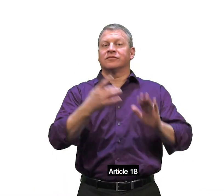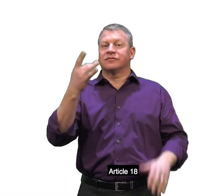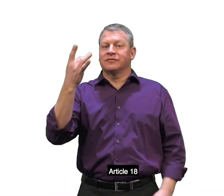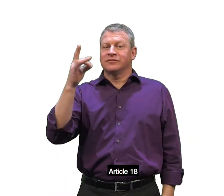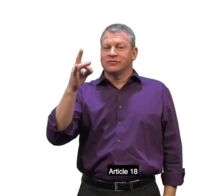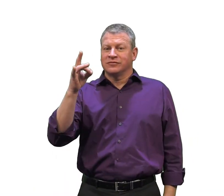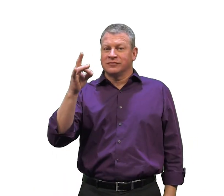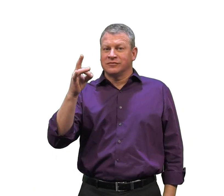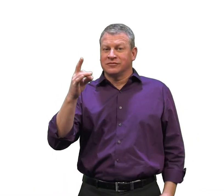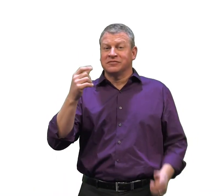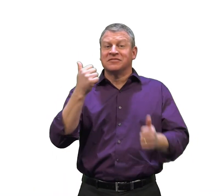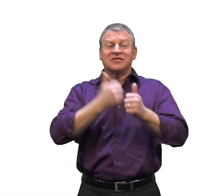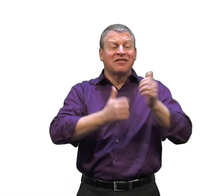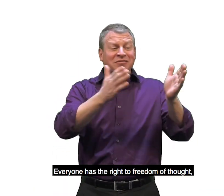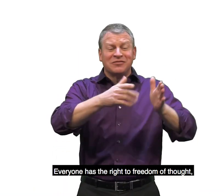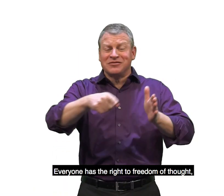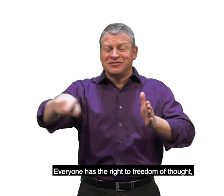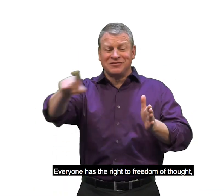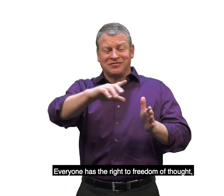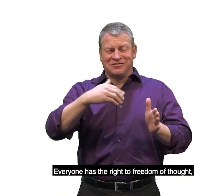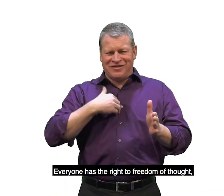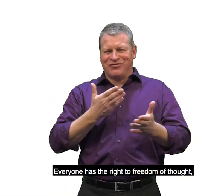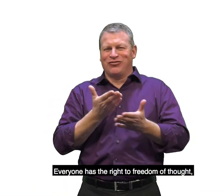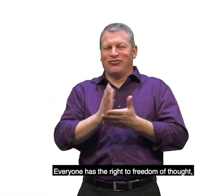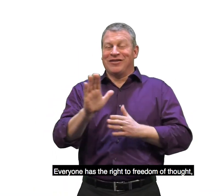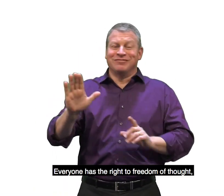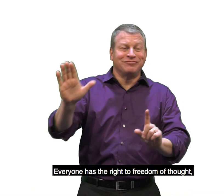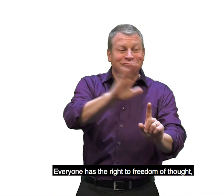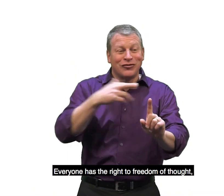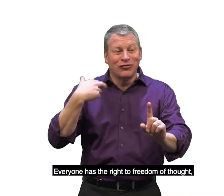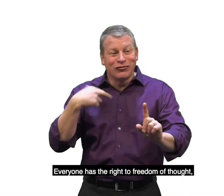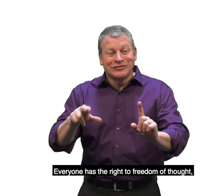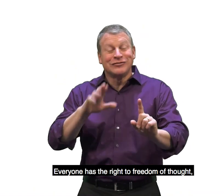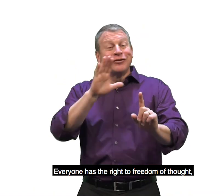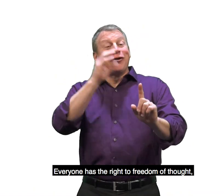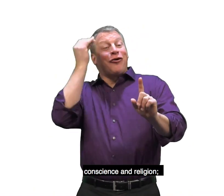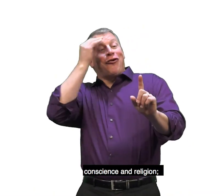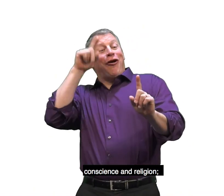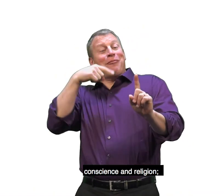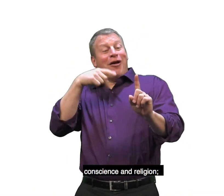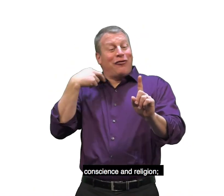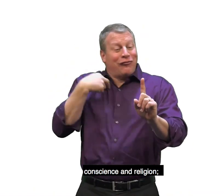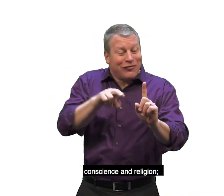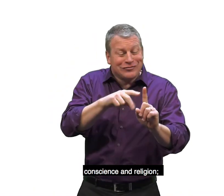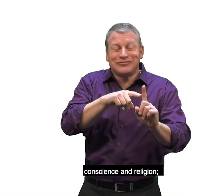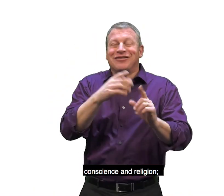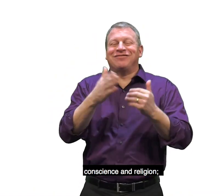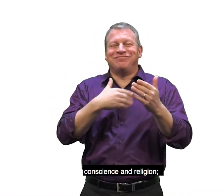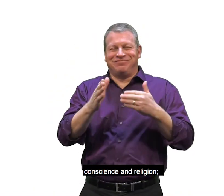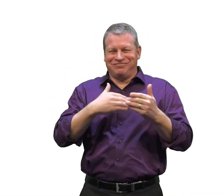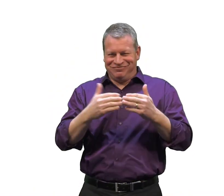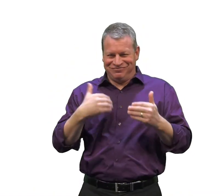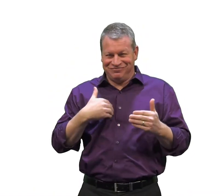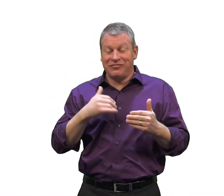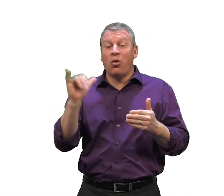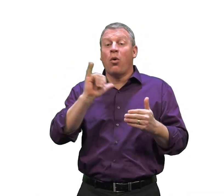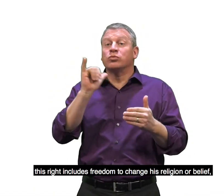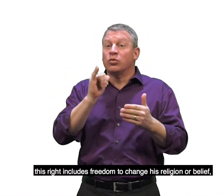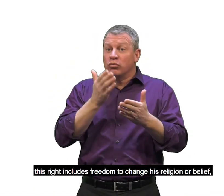Article 18. Everyone has the right to freedom of thought, conscience, and religion. This right